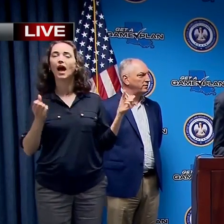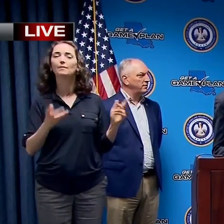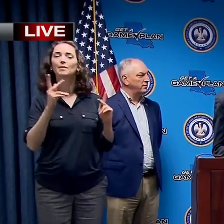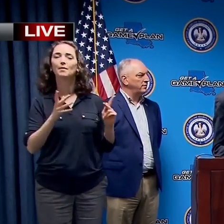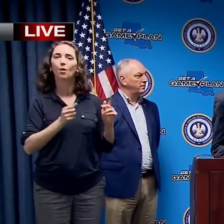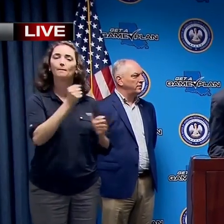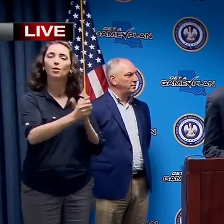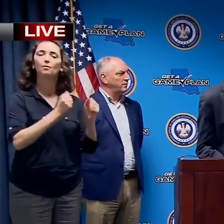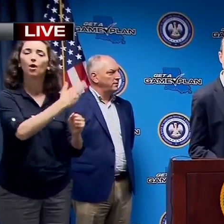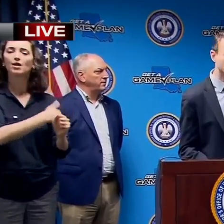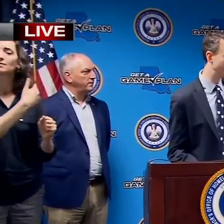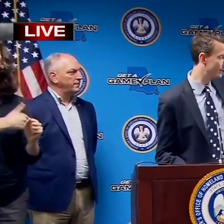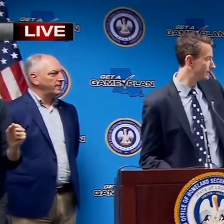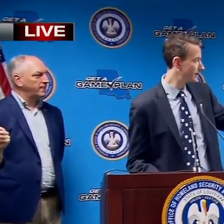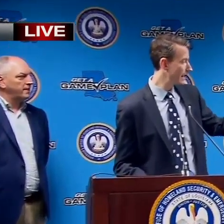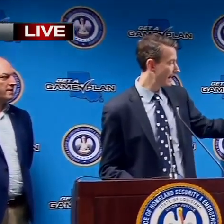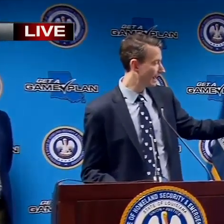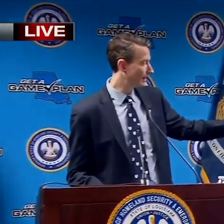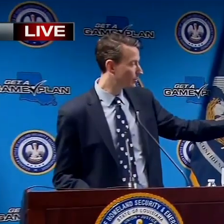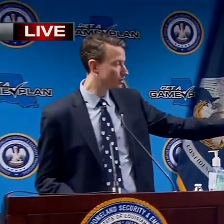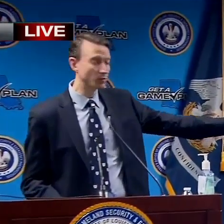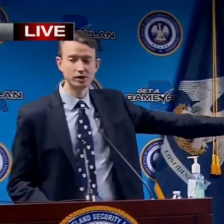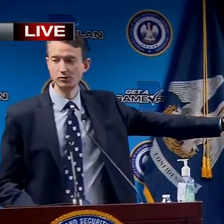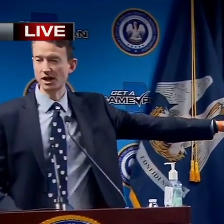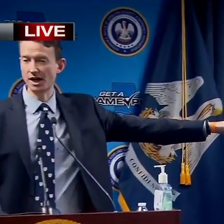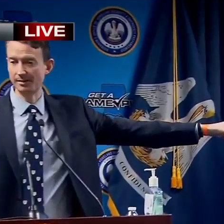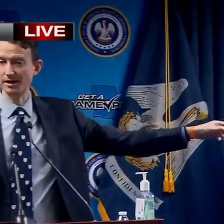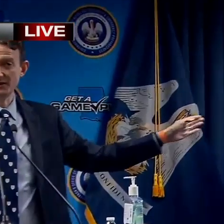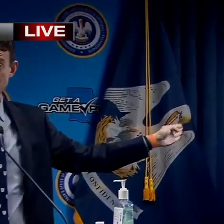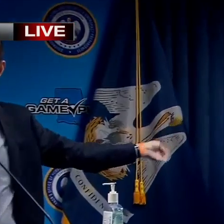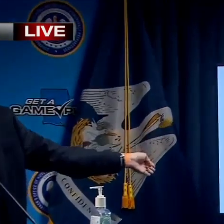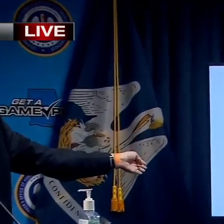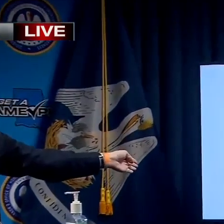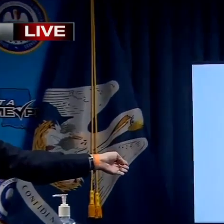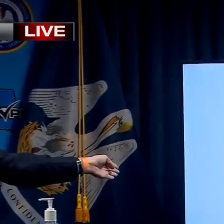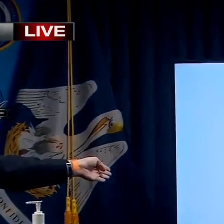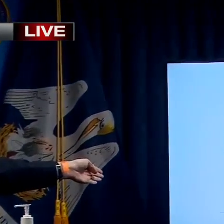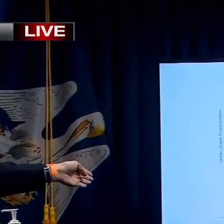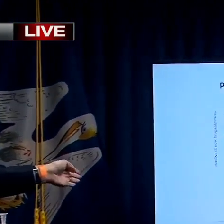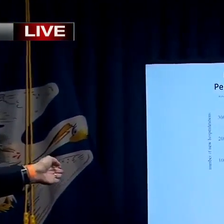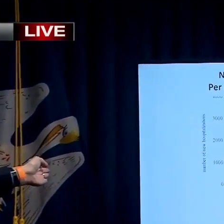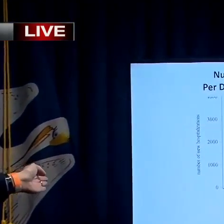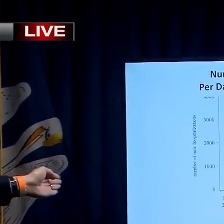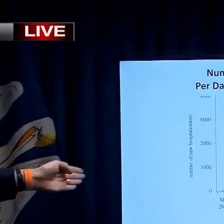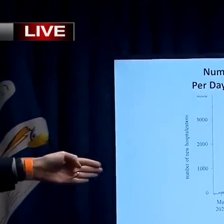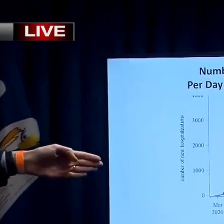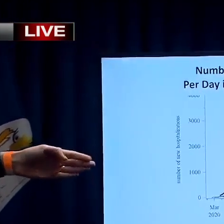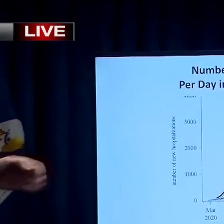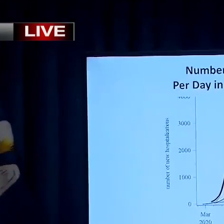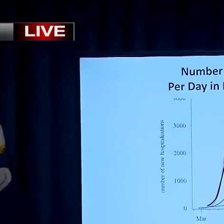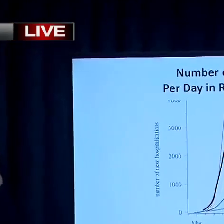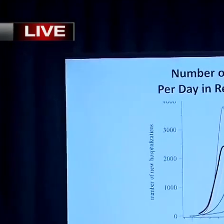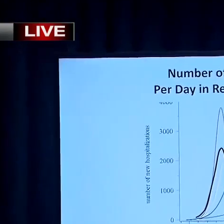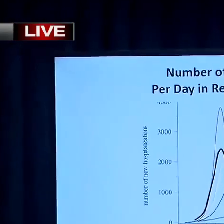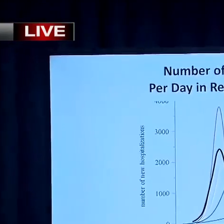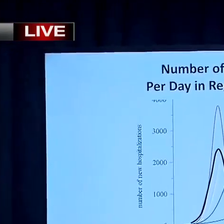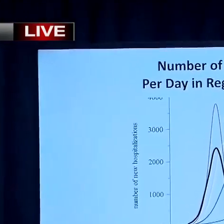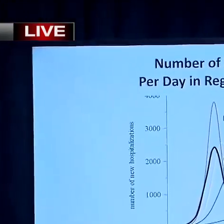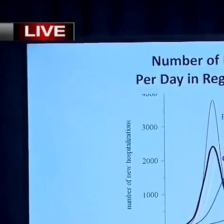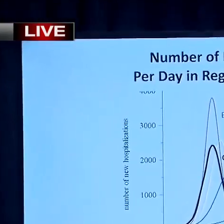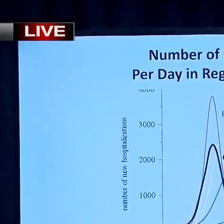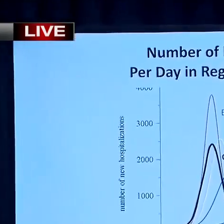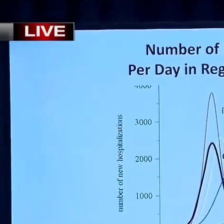new hospitalizations on the vertical axis, and then we're showing you time starting in March with our first cases and going through till March